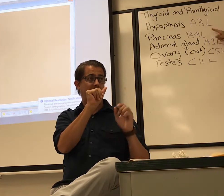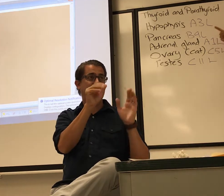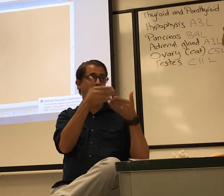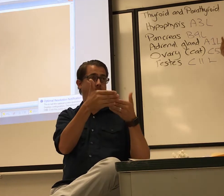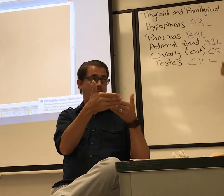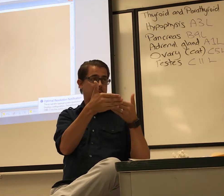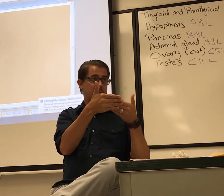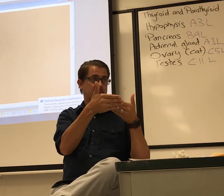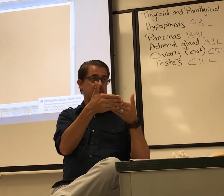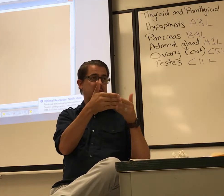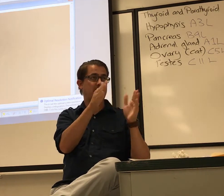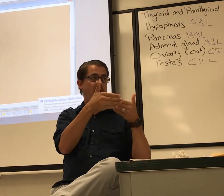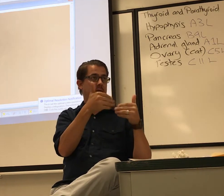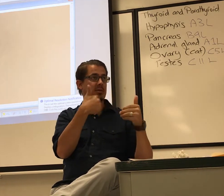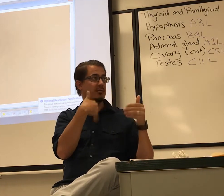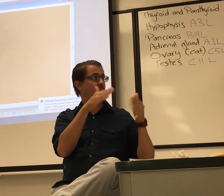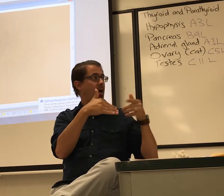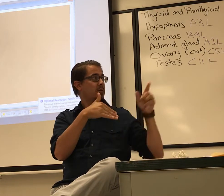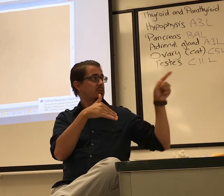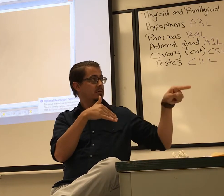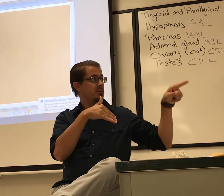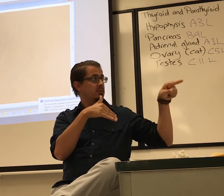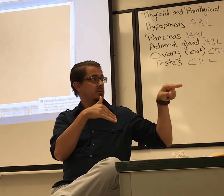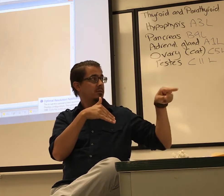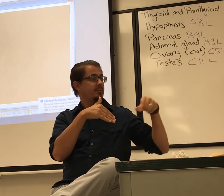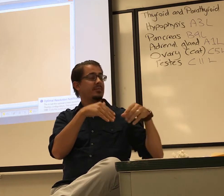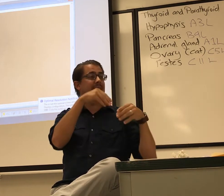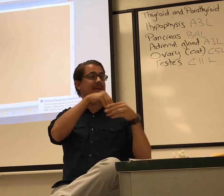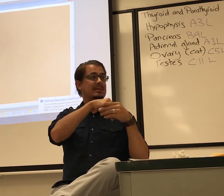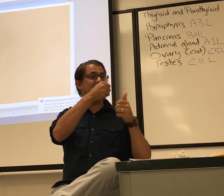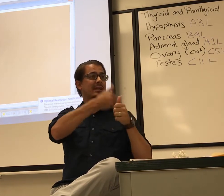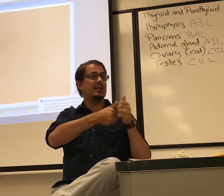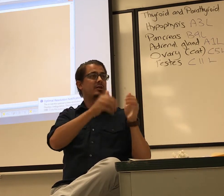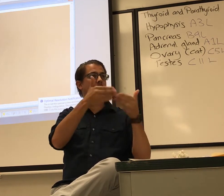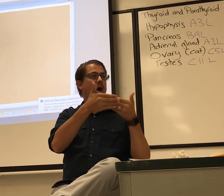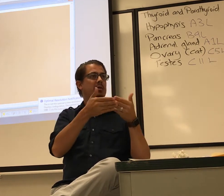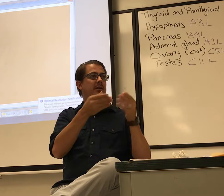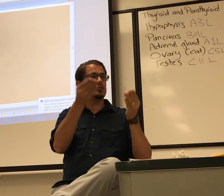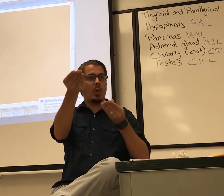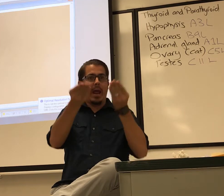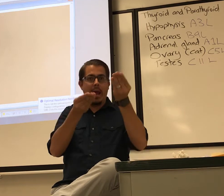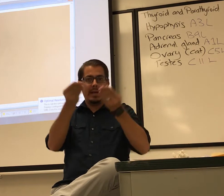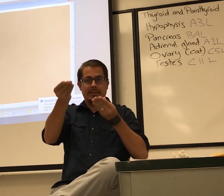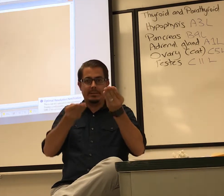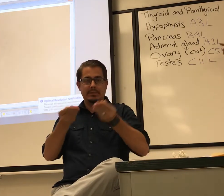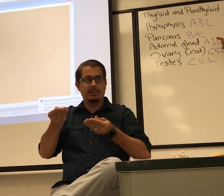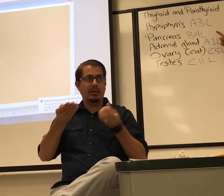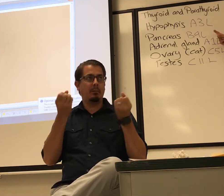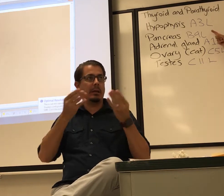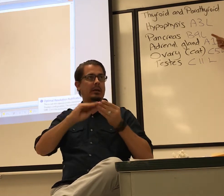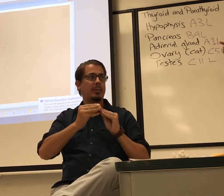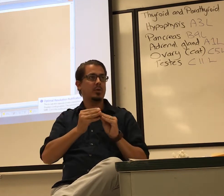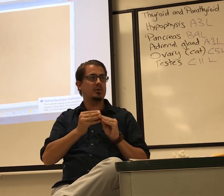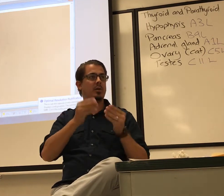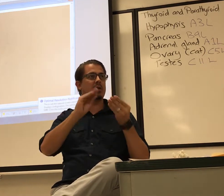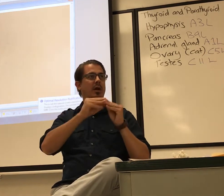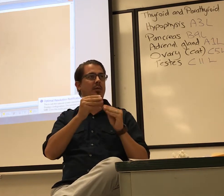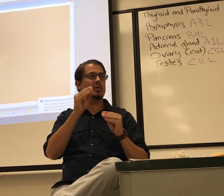is the box. You got 3 boxes over there. Now inside each box are all these trays. They're numbered. So the number is like the row of the